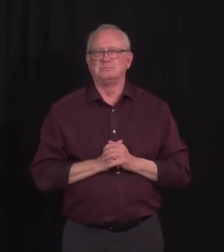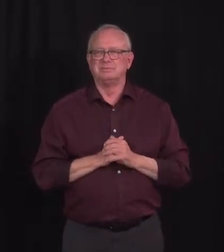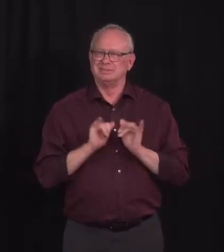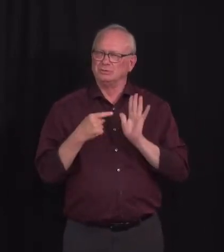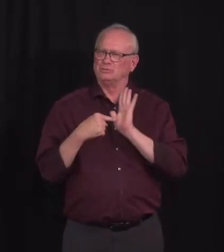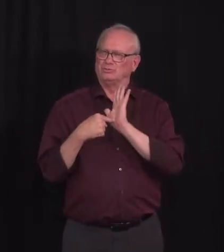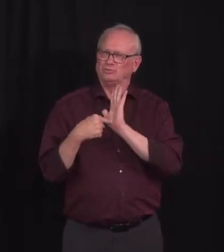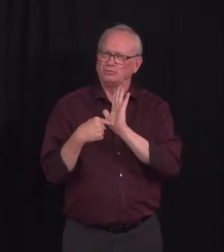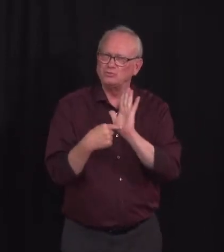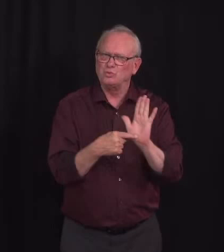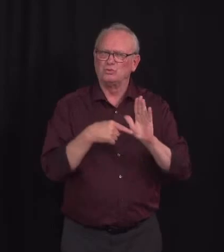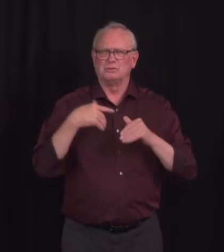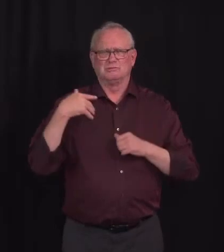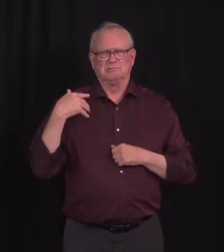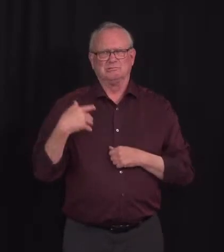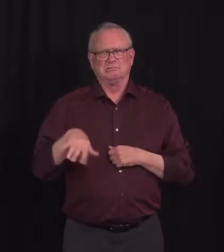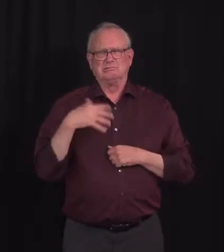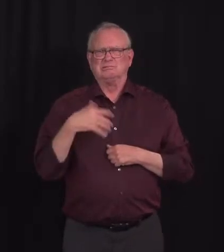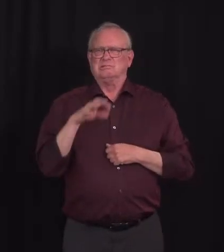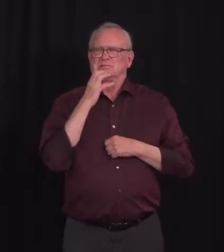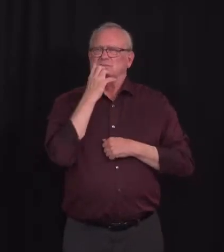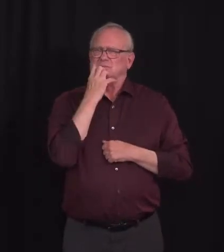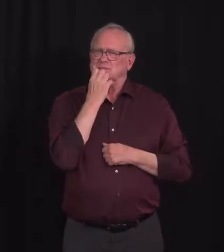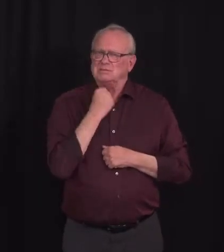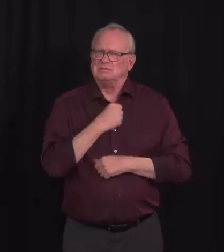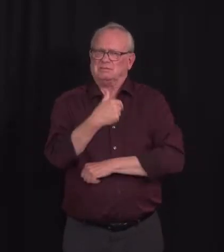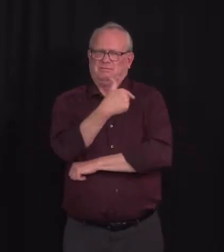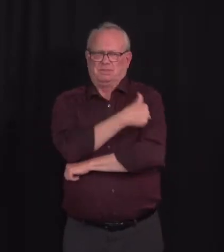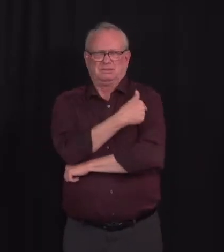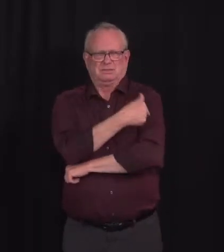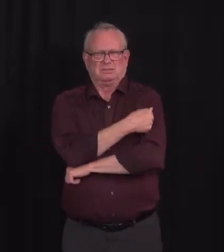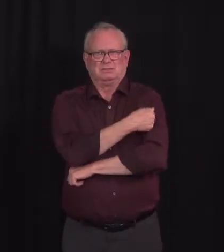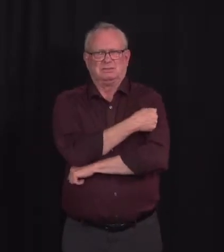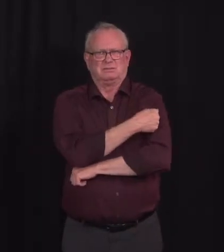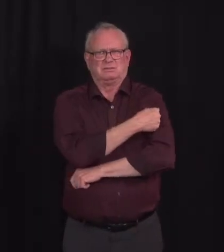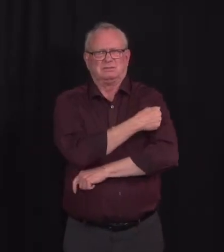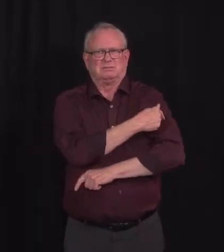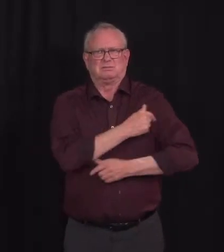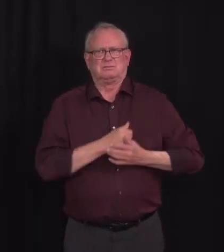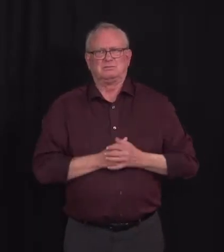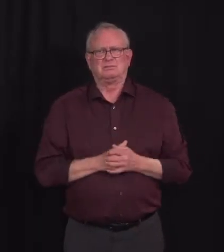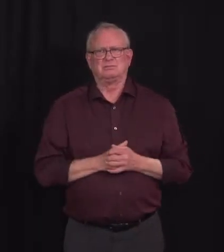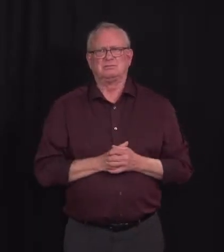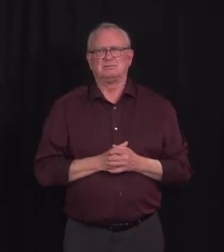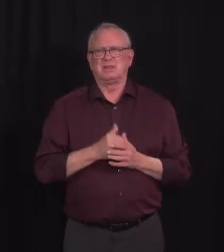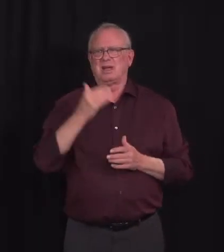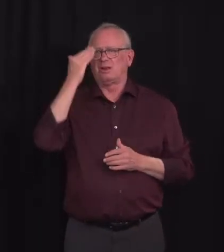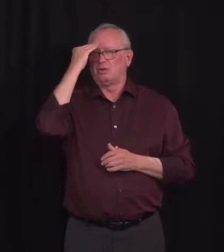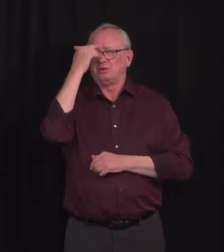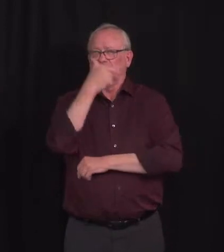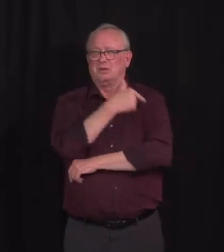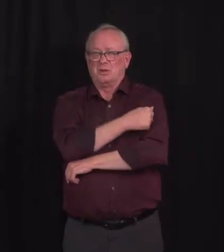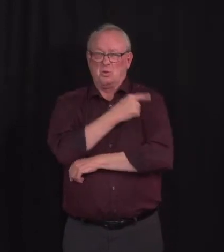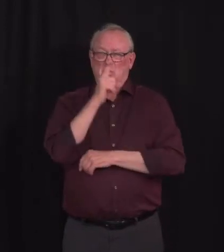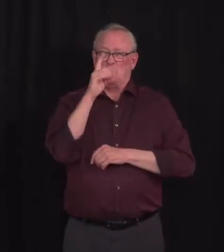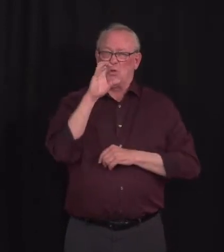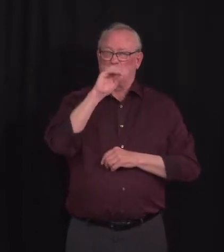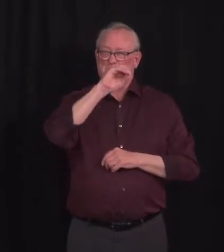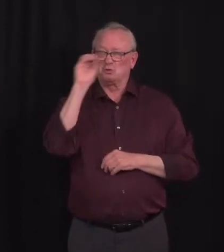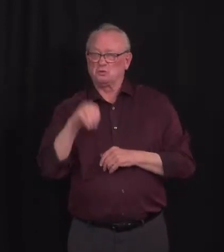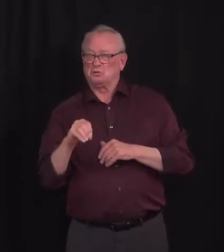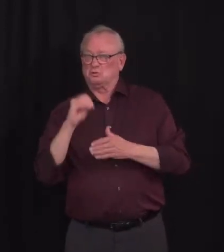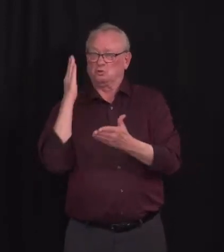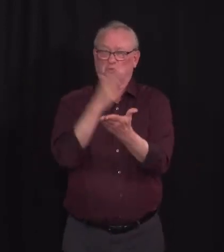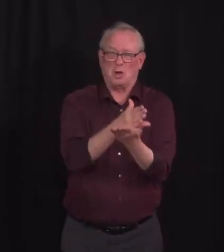important vaccines are. While no vaccine or treatment for any condition is ever perfect, these vaccines